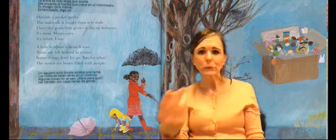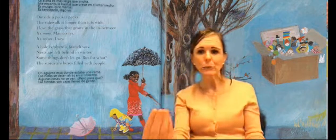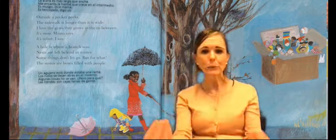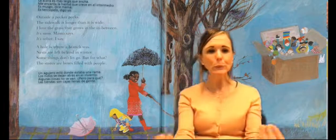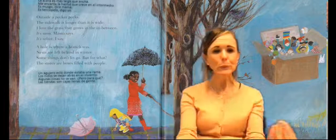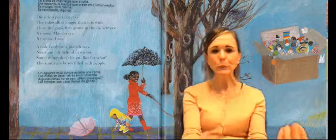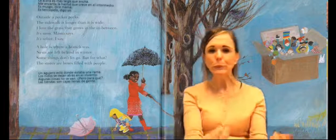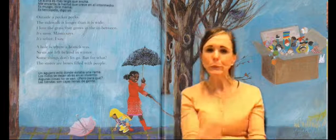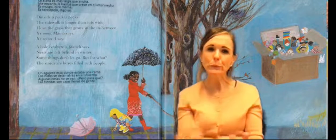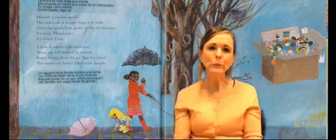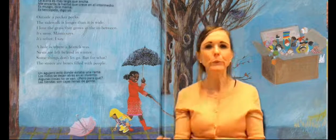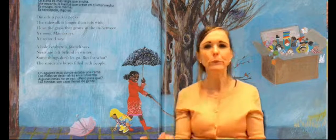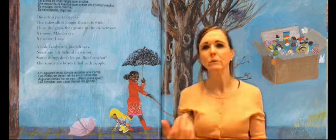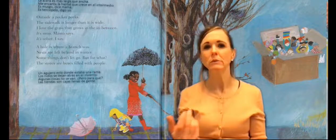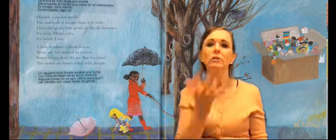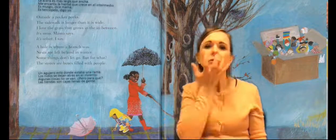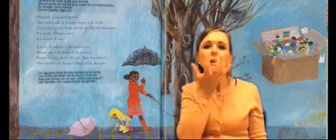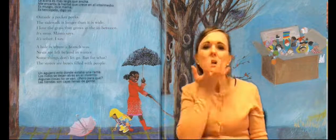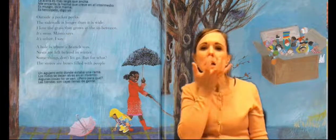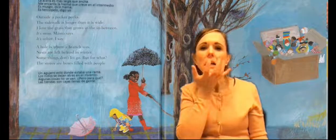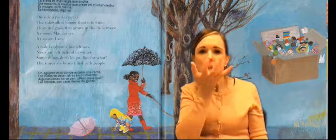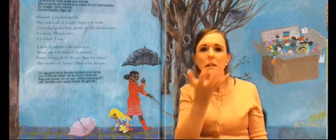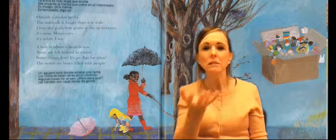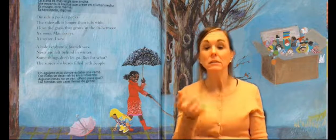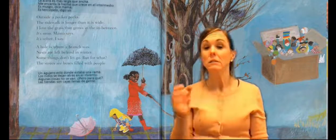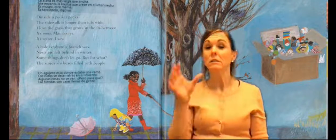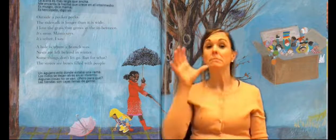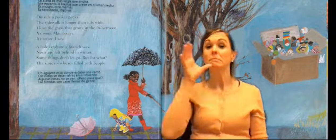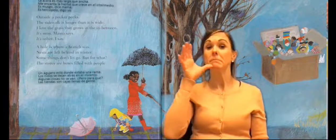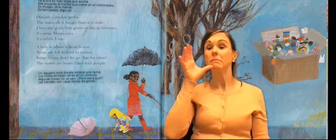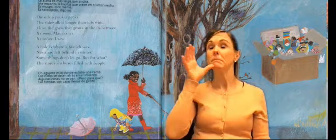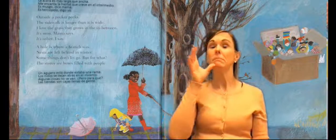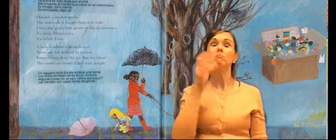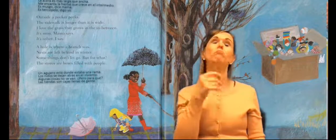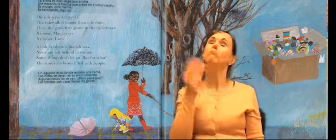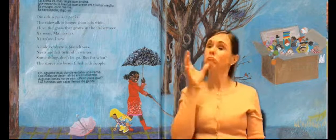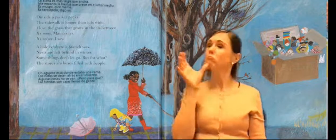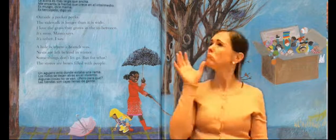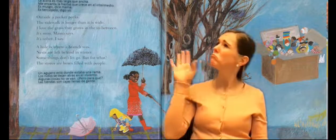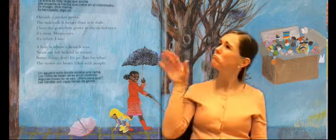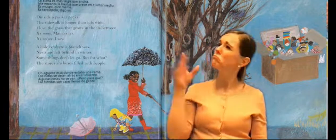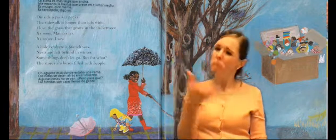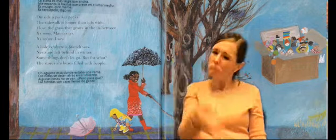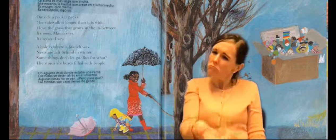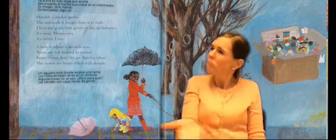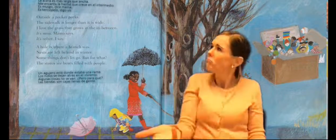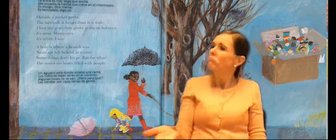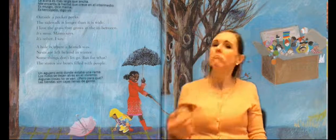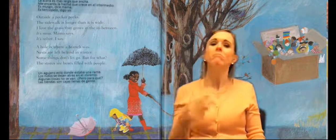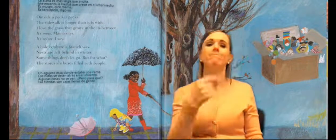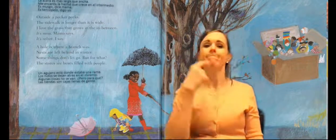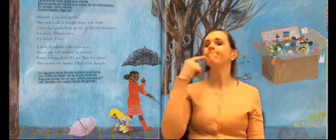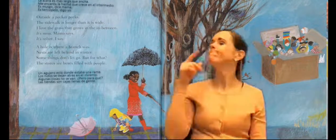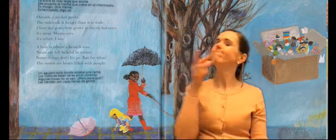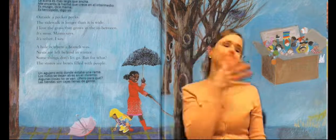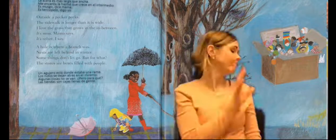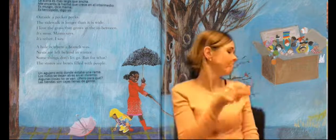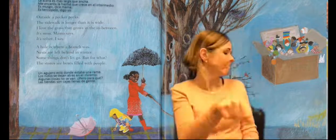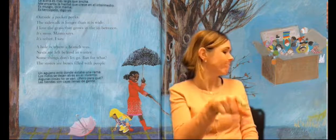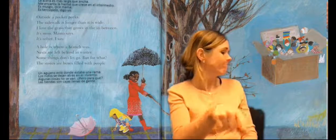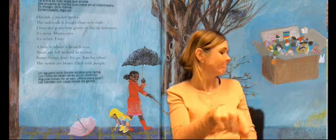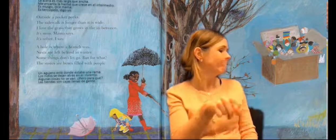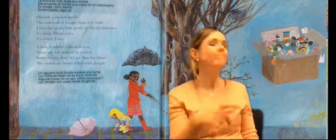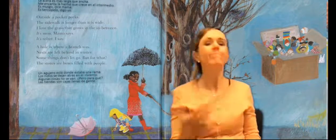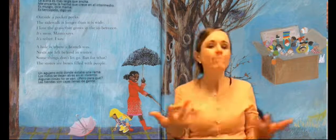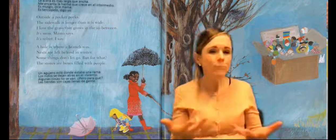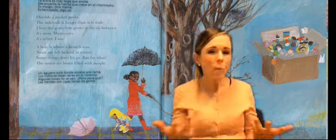S-I-D-E-W-A-L-K, and I see grass growing up out of the sidewalk. I say, Mama, what's that?